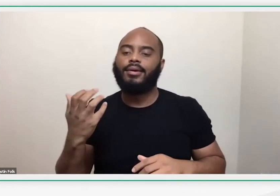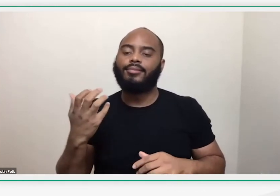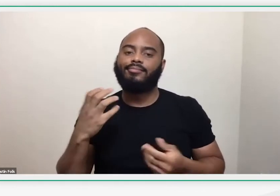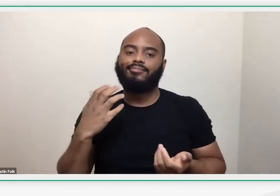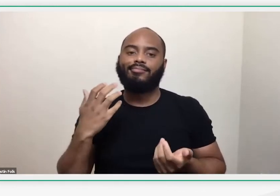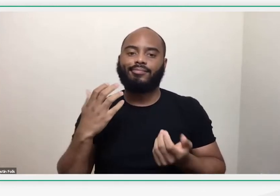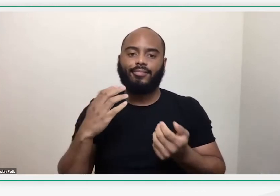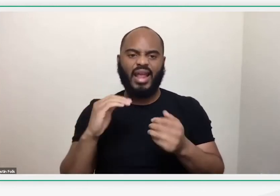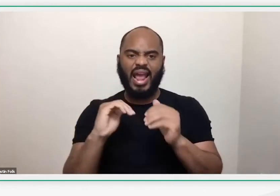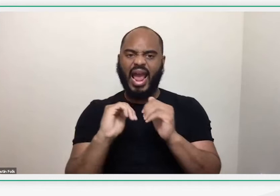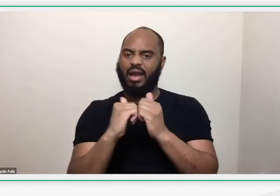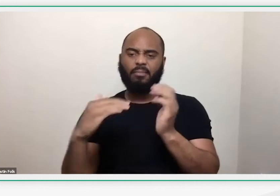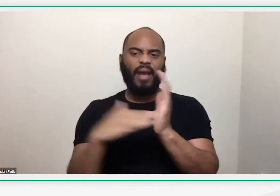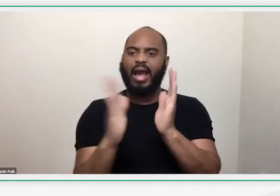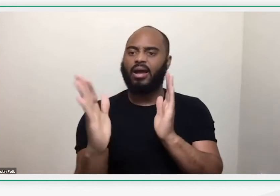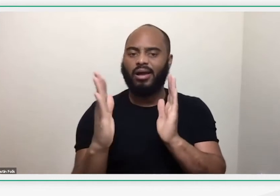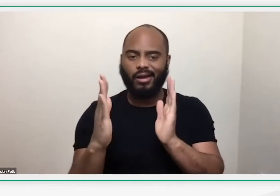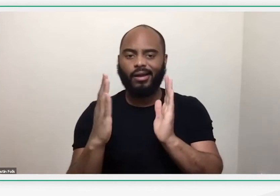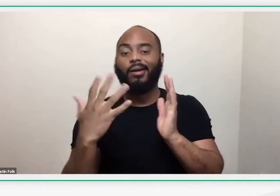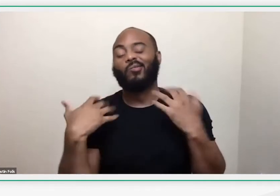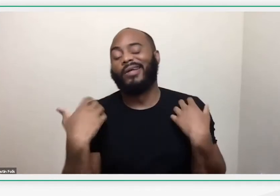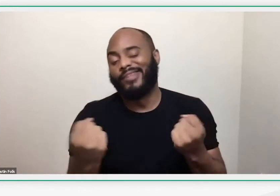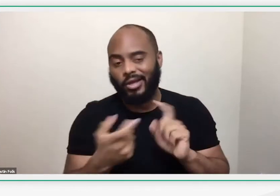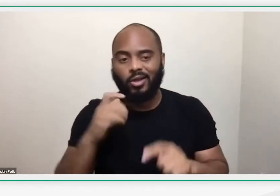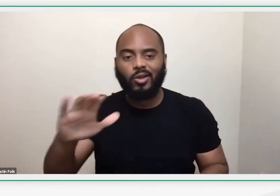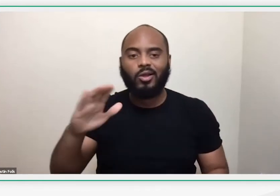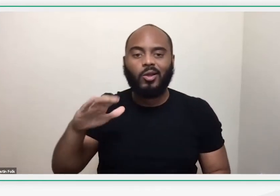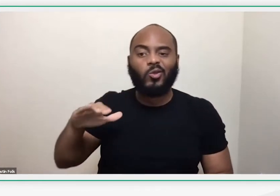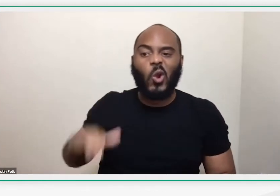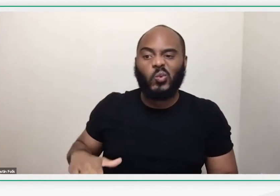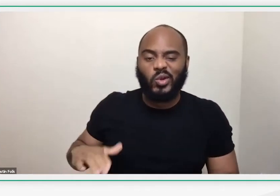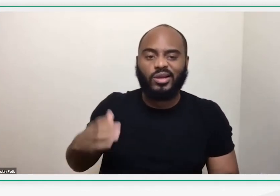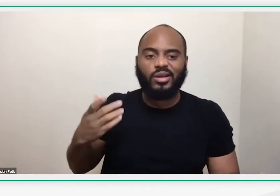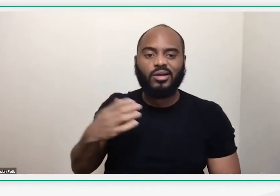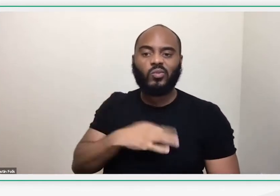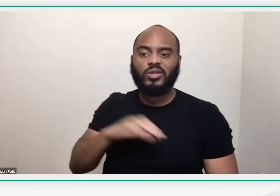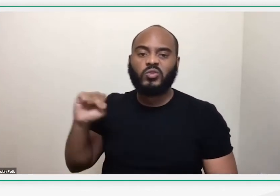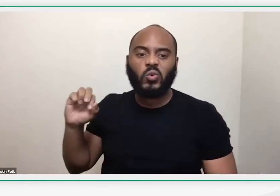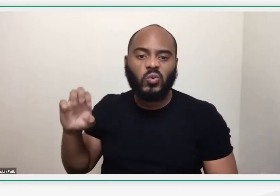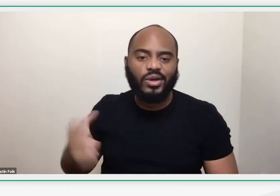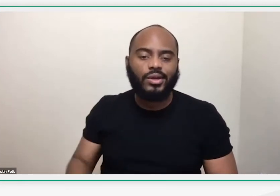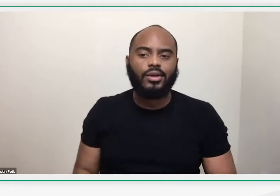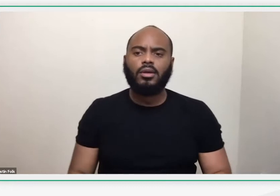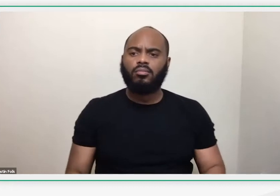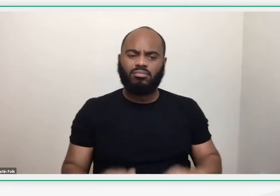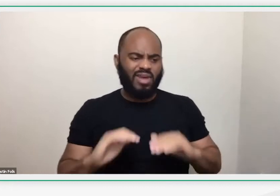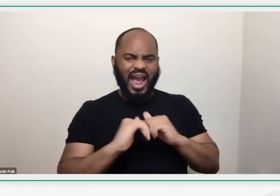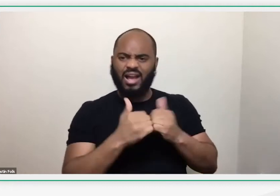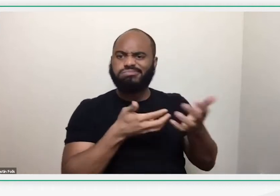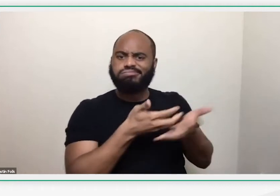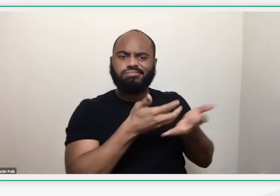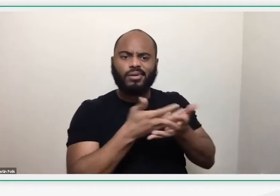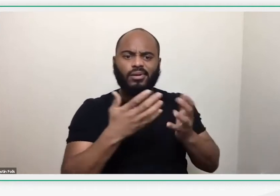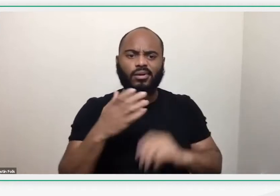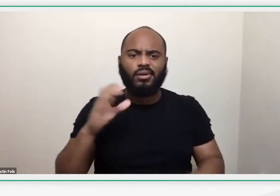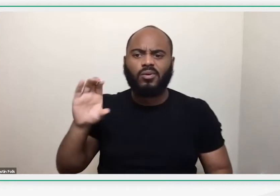Once more, our goals tonight is to cover different ways to bounce back. Again, conceptually,